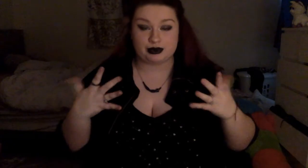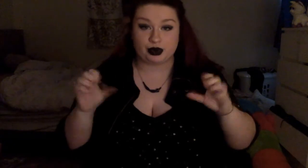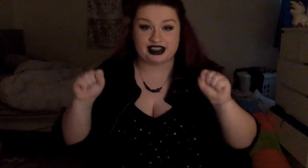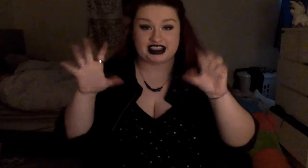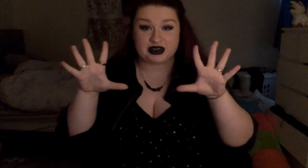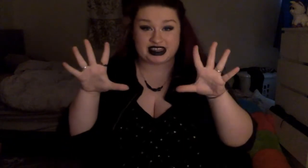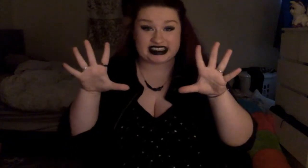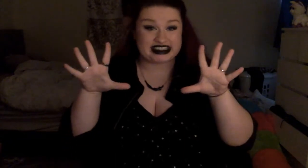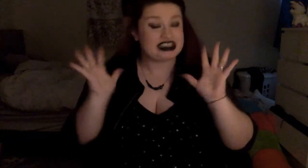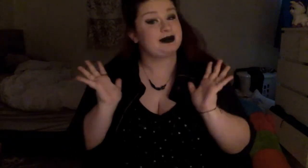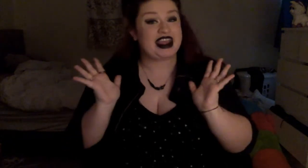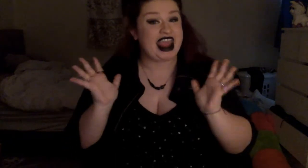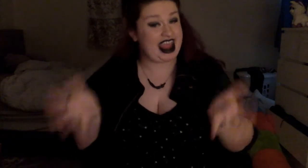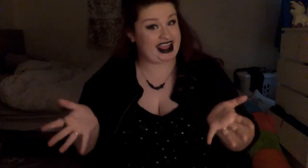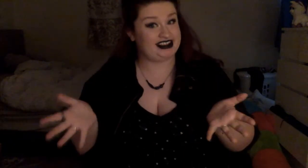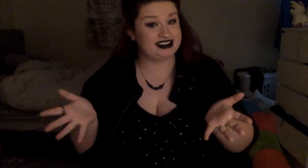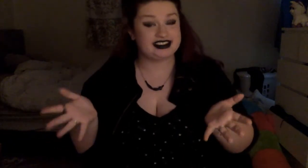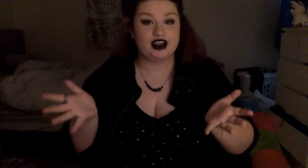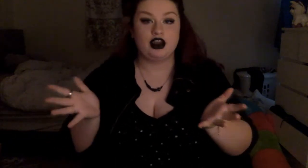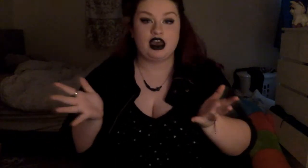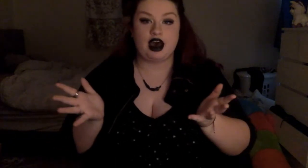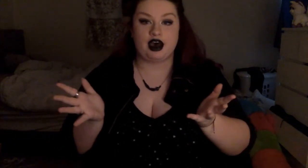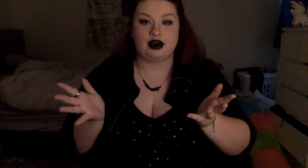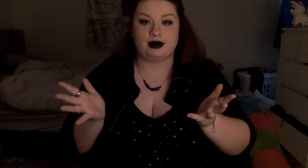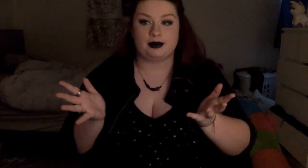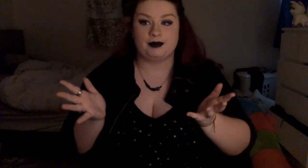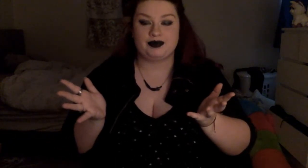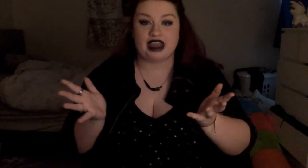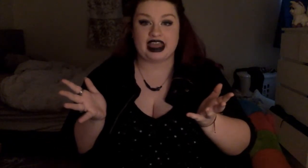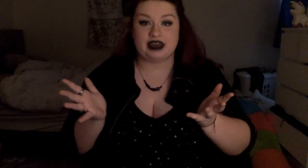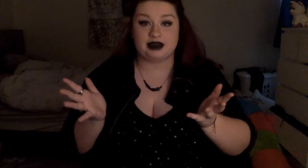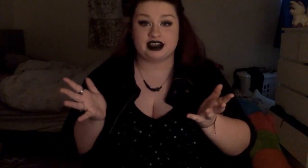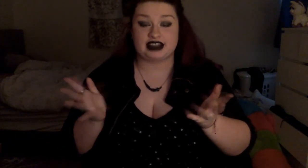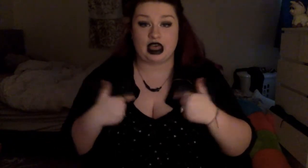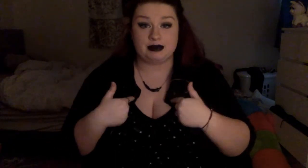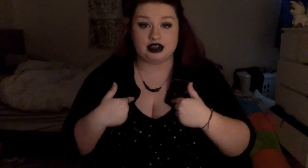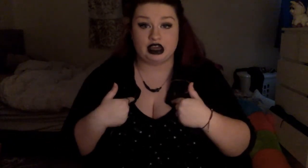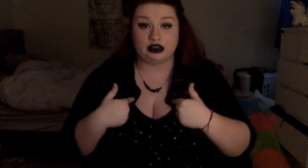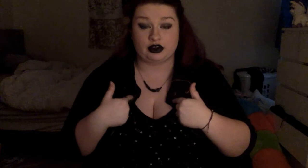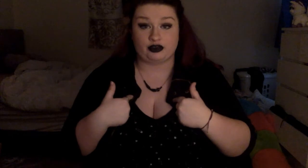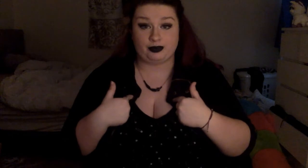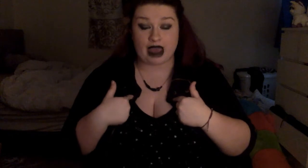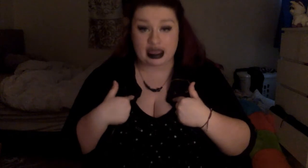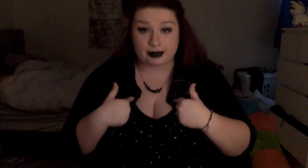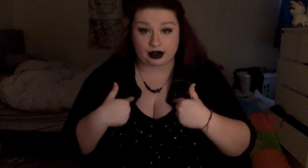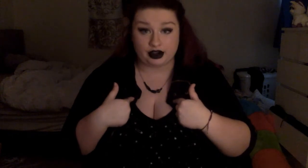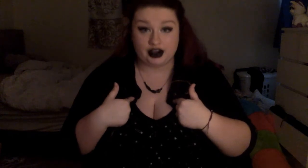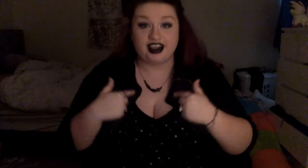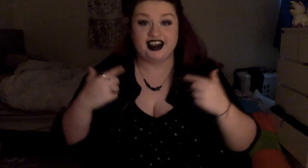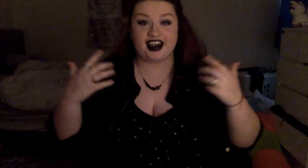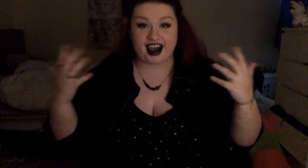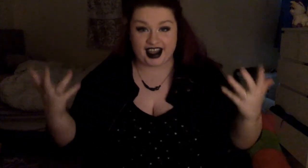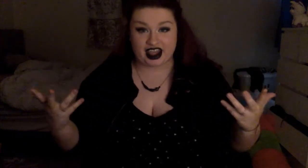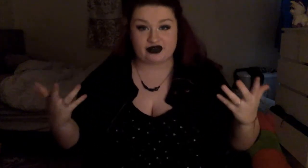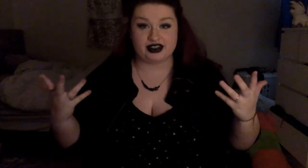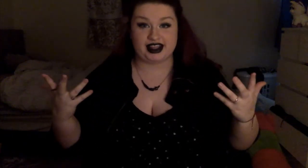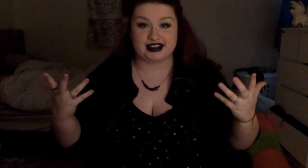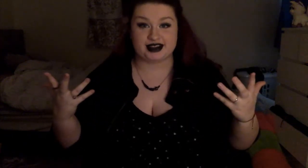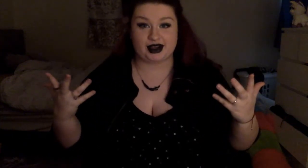important that you can see my hands. And because I'm the color of paper, I have the lights off.